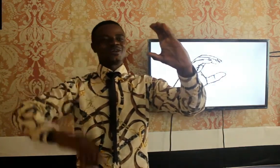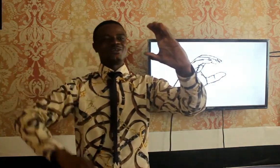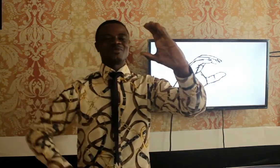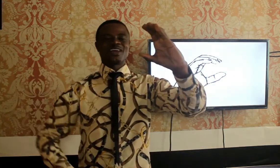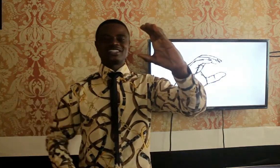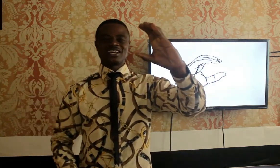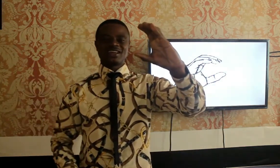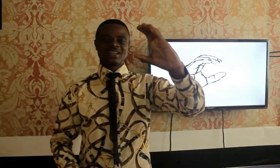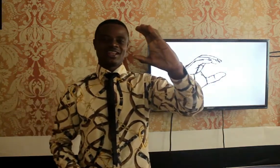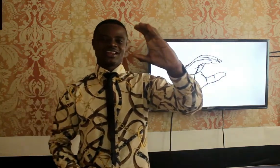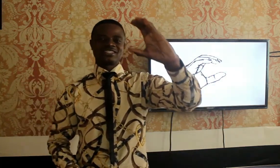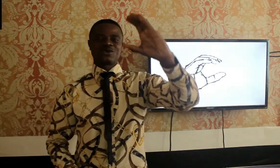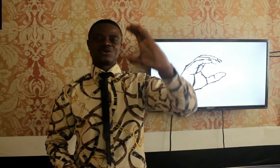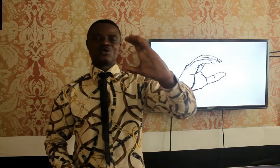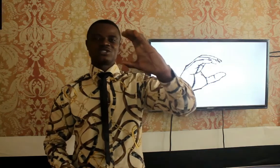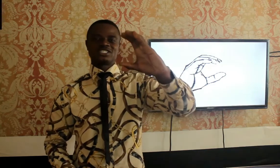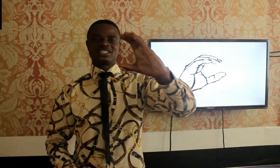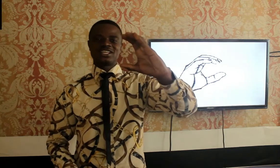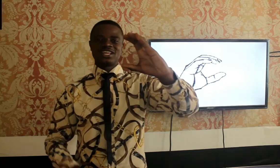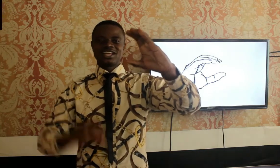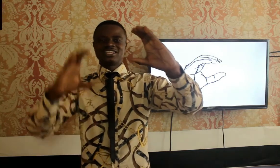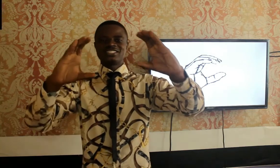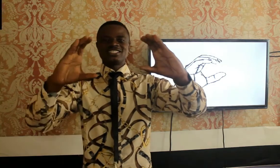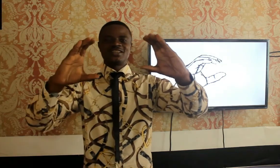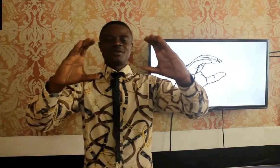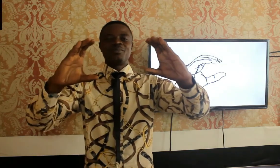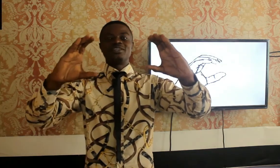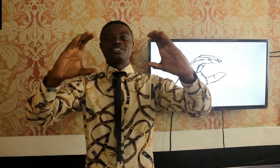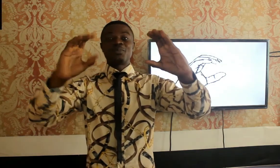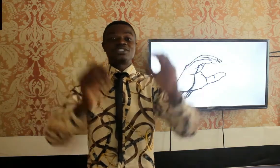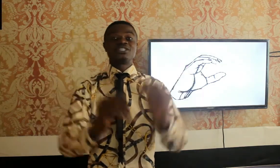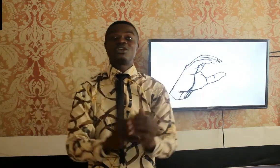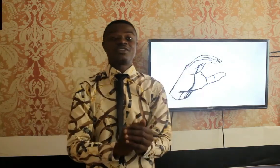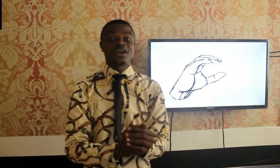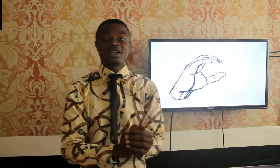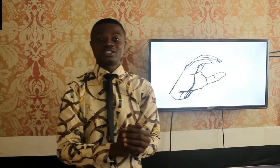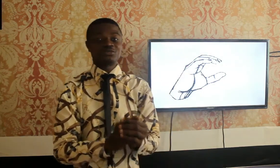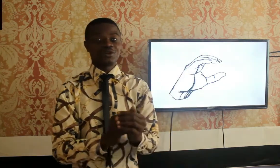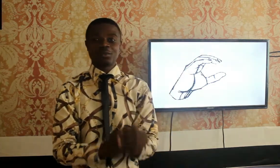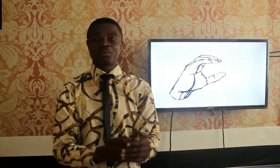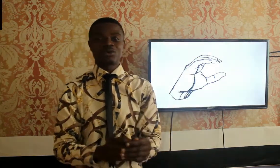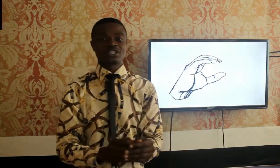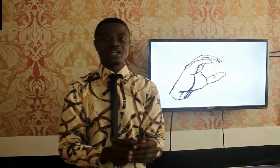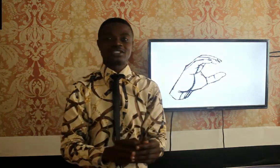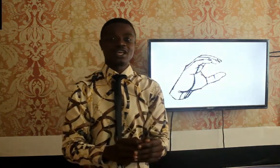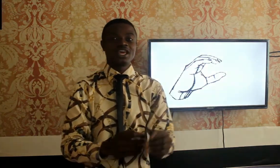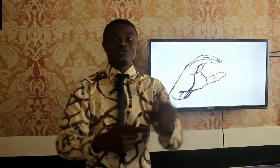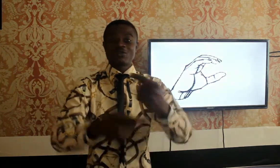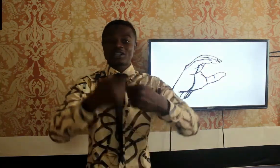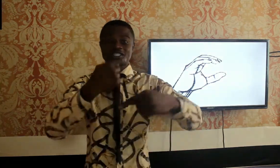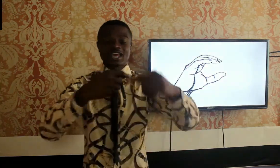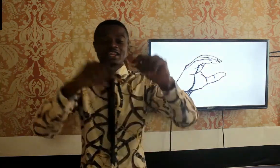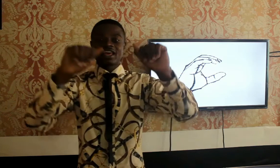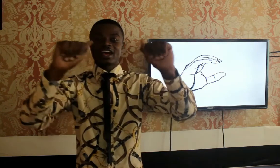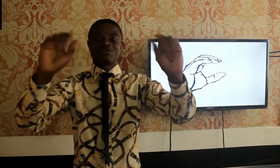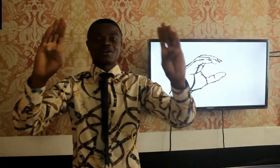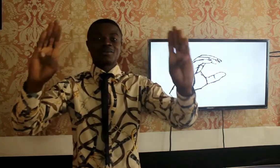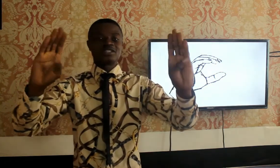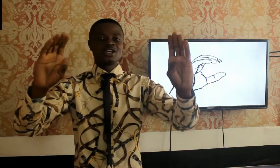the dominant hand. That's how we go. C. C. Please, the position of the hand is very important. If you are signing the alphabet,